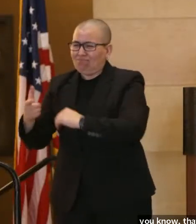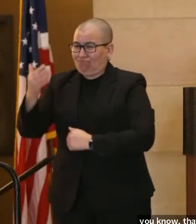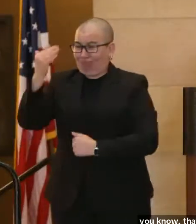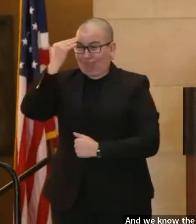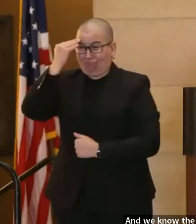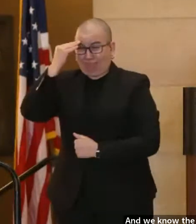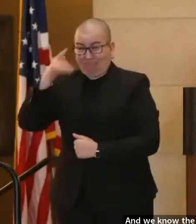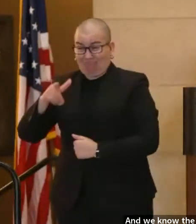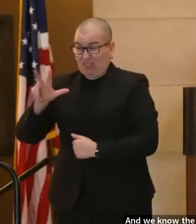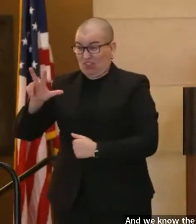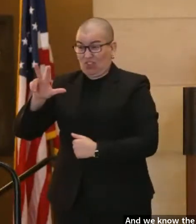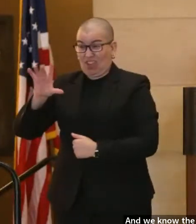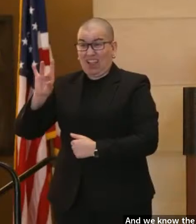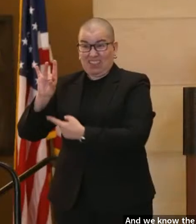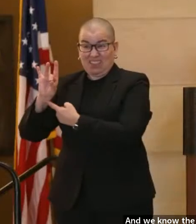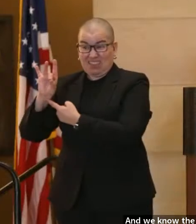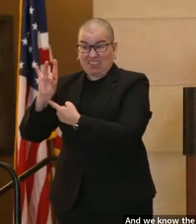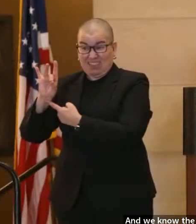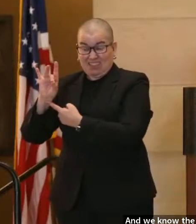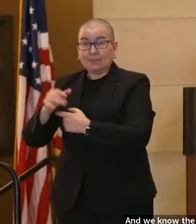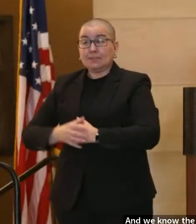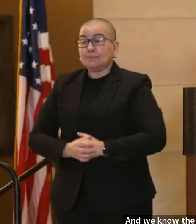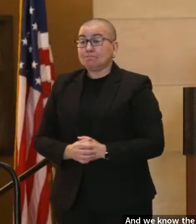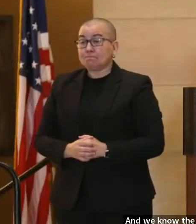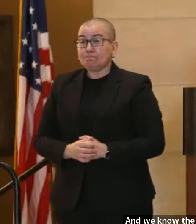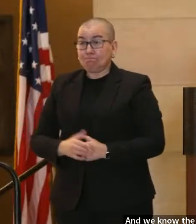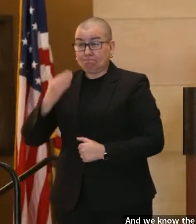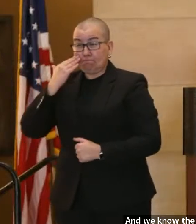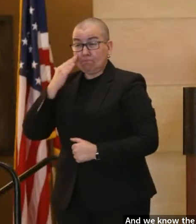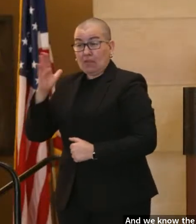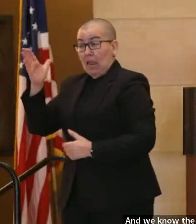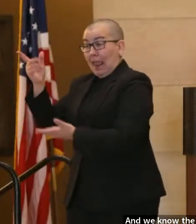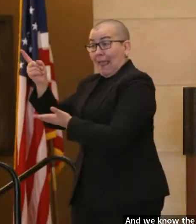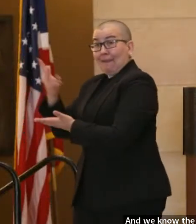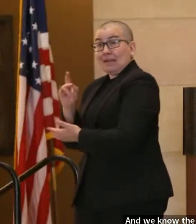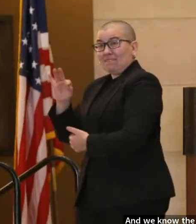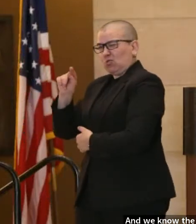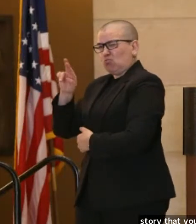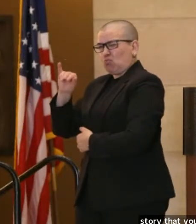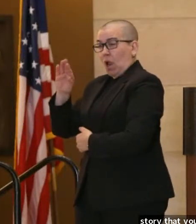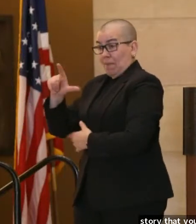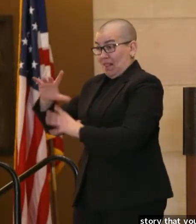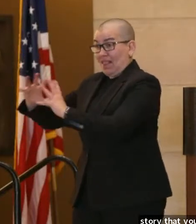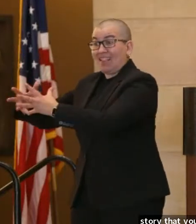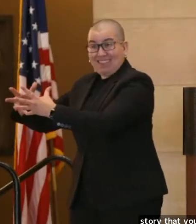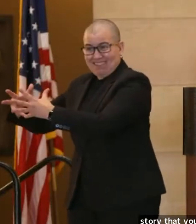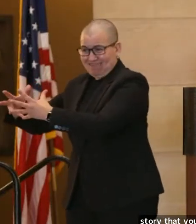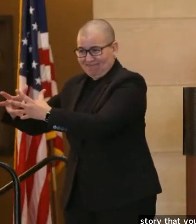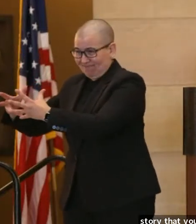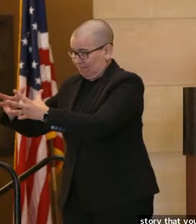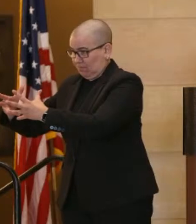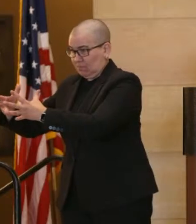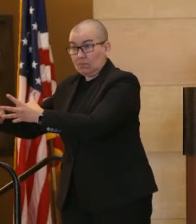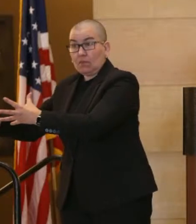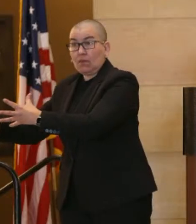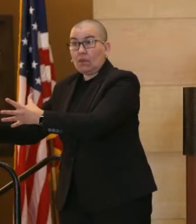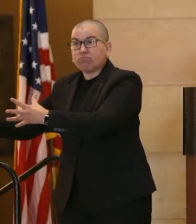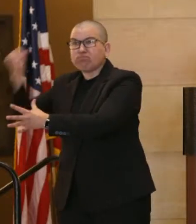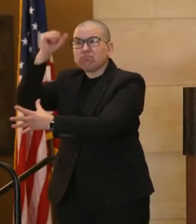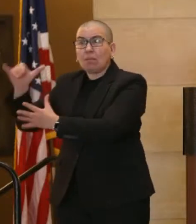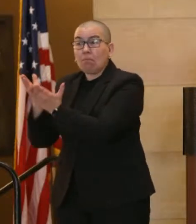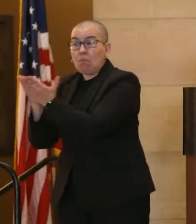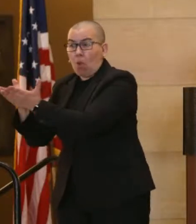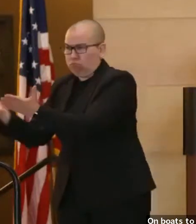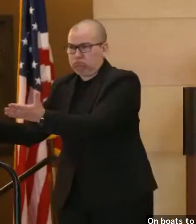story that, you know, half of the Dakota tribes were taken out on boats to be, the whole tribes were supposed to